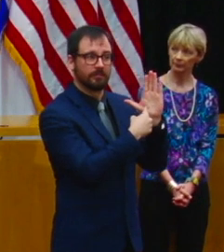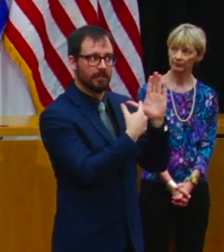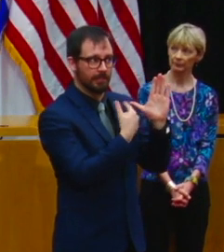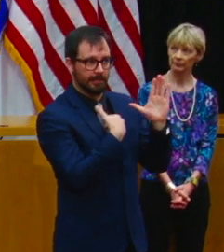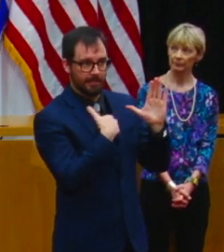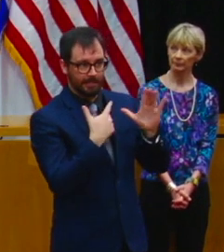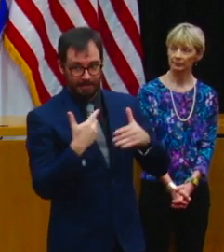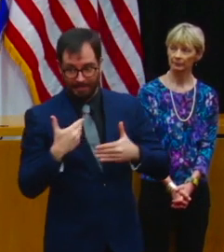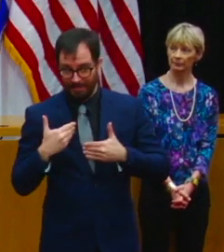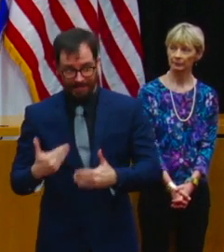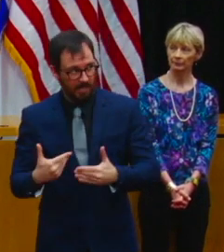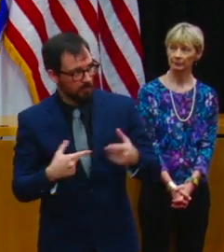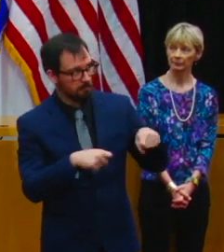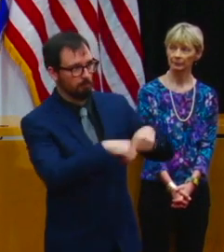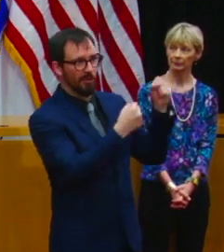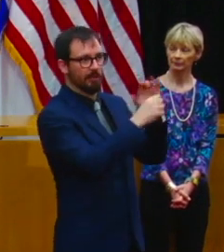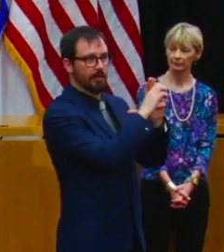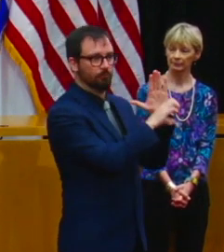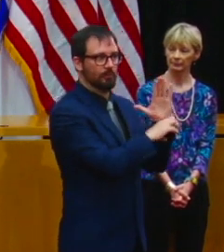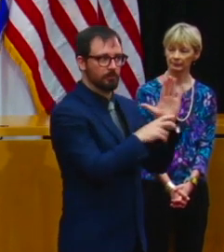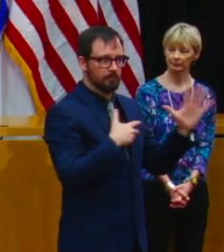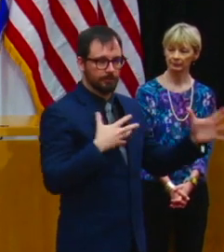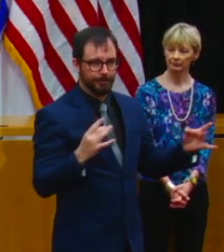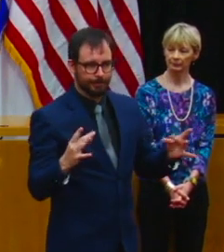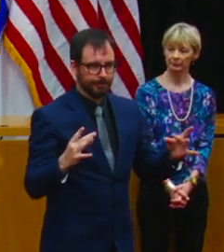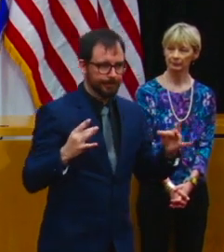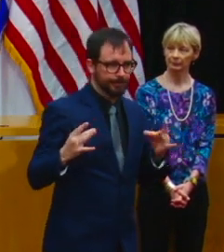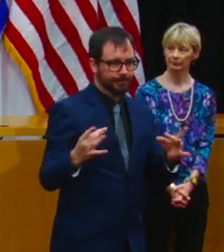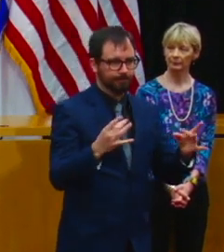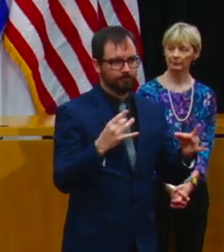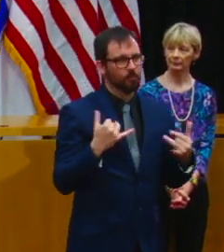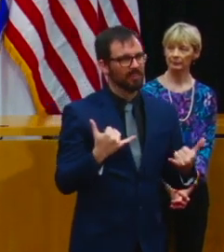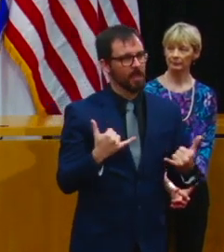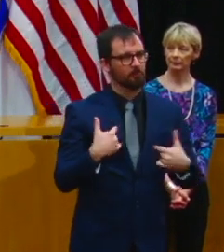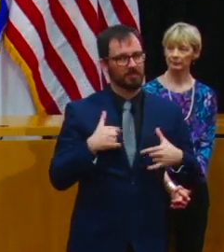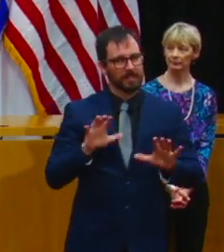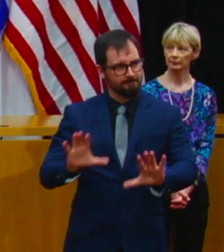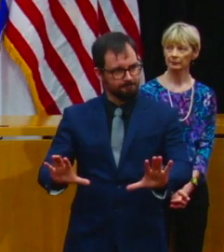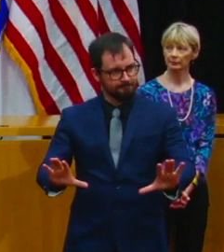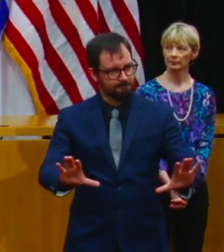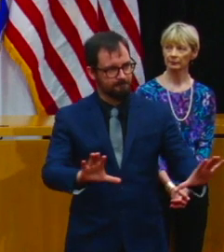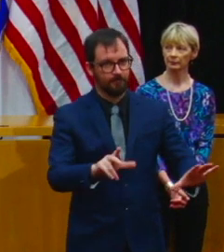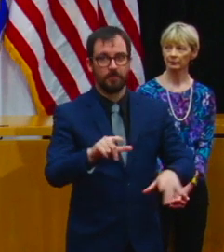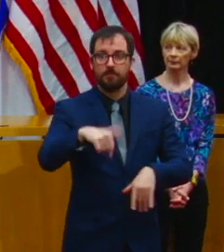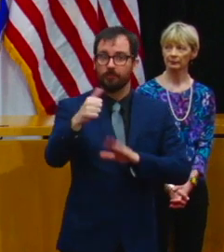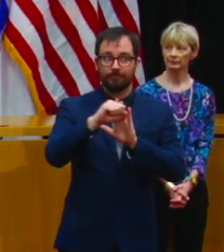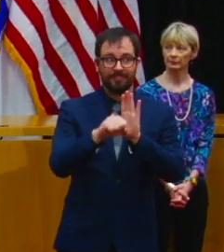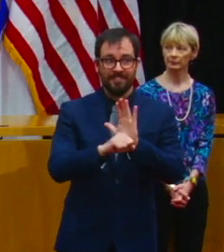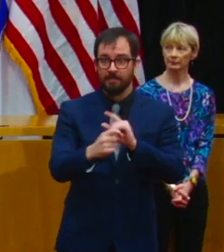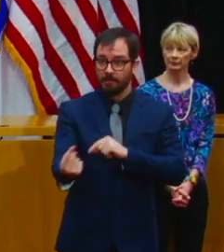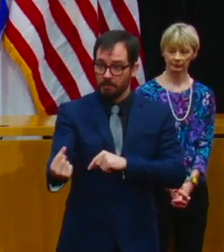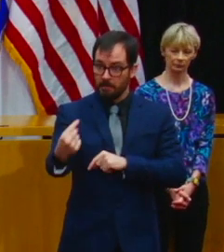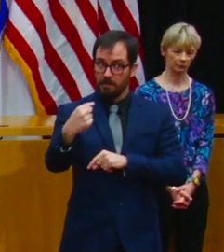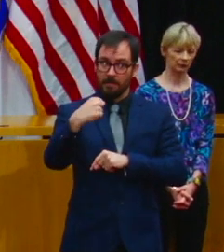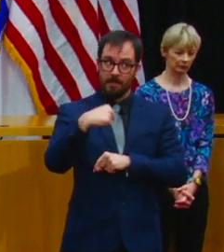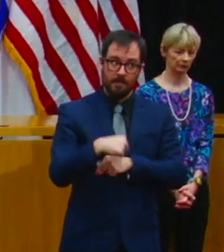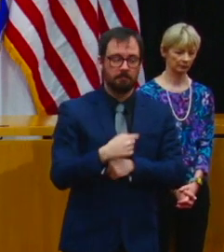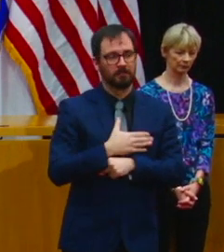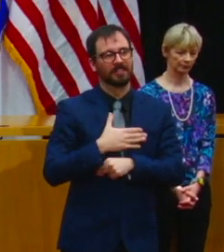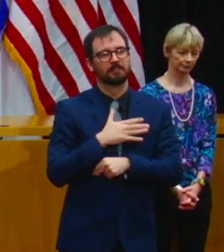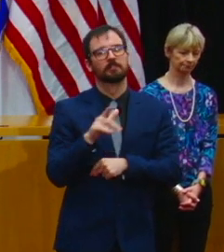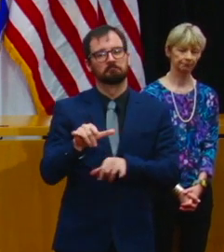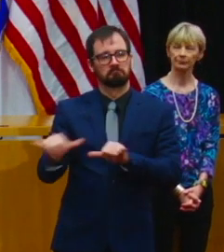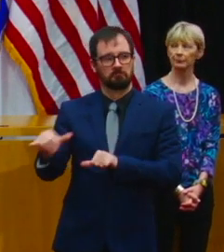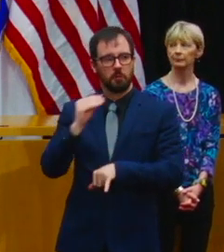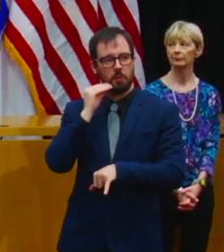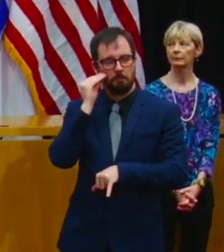encouraging people and instructing people who come back to Massachusetts from someplace else to self-quarantine for 14 days